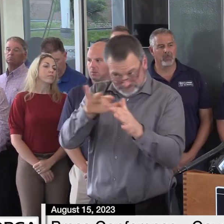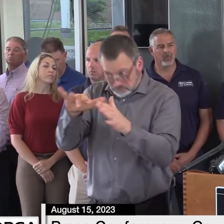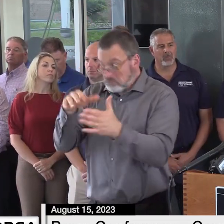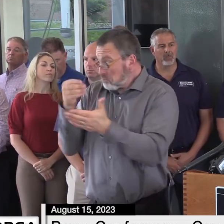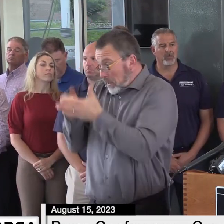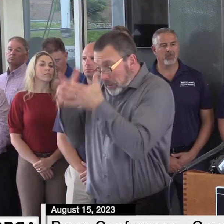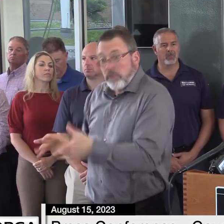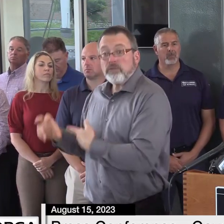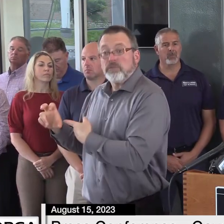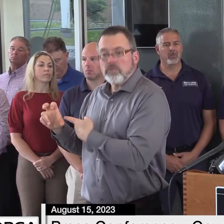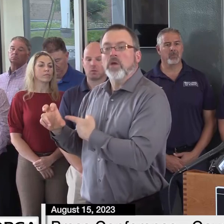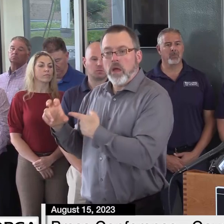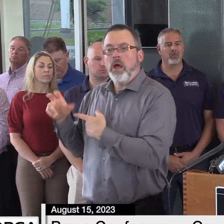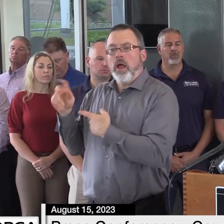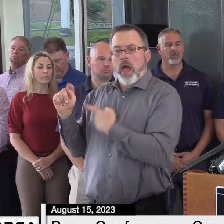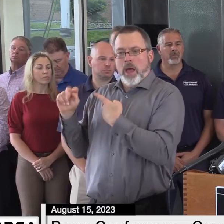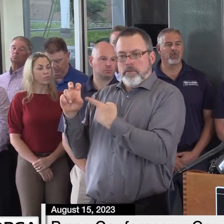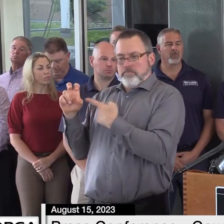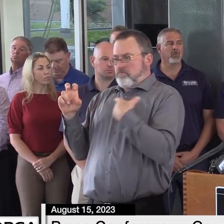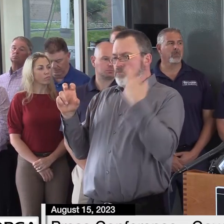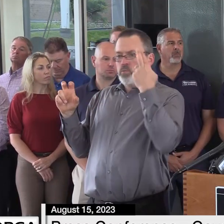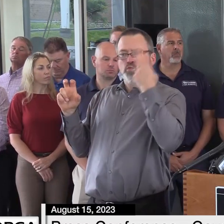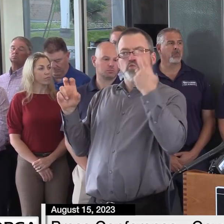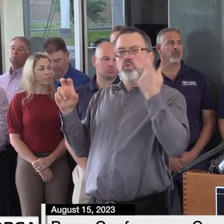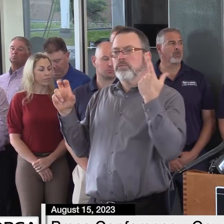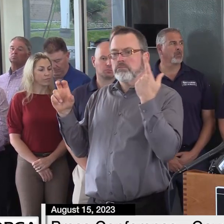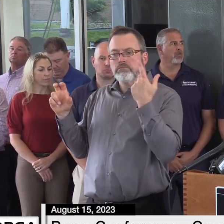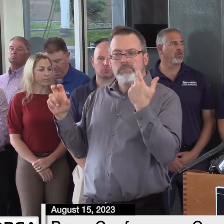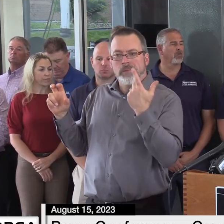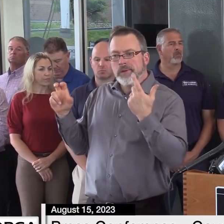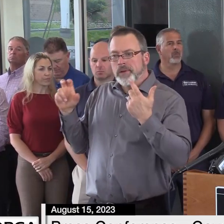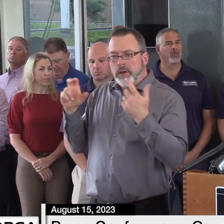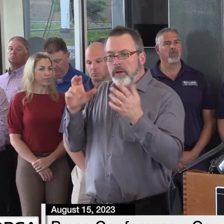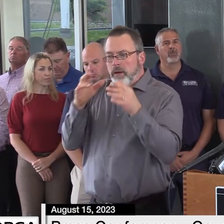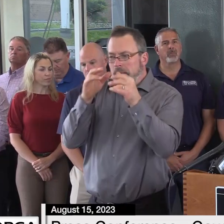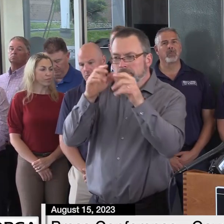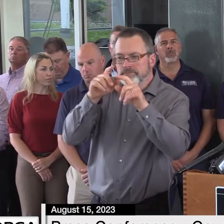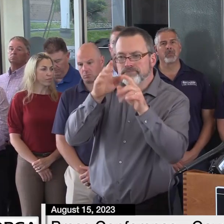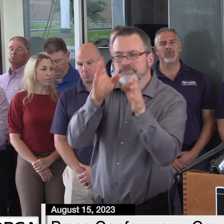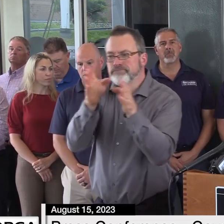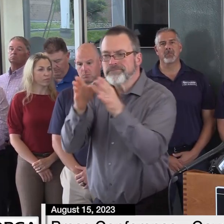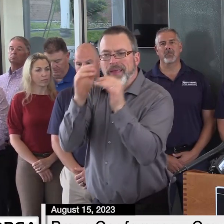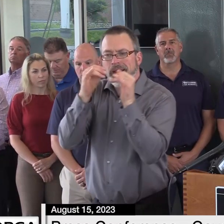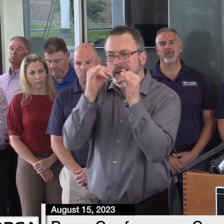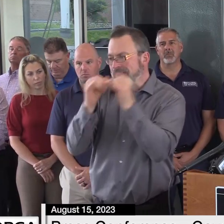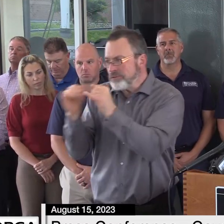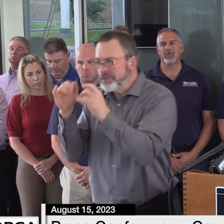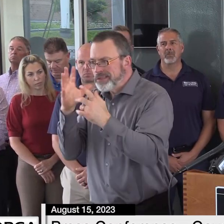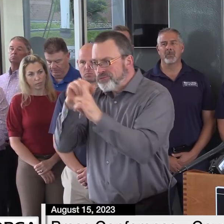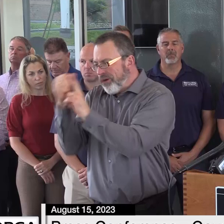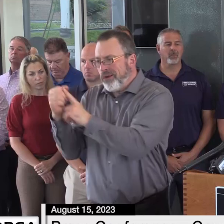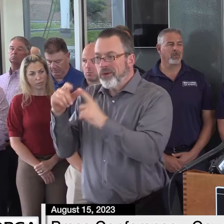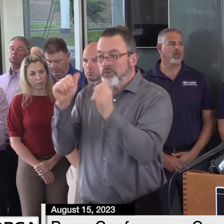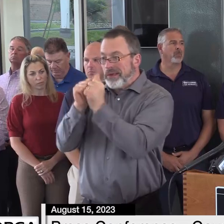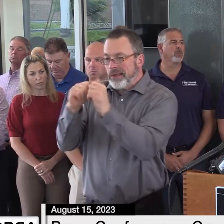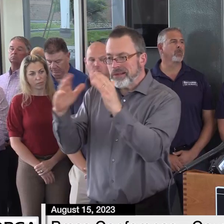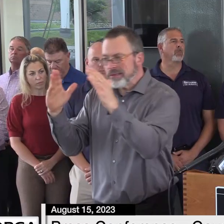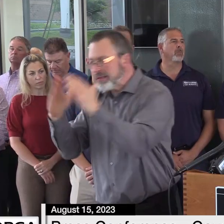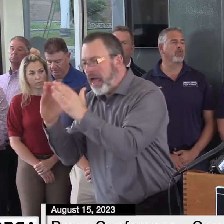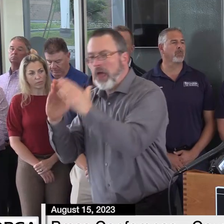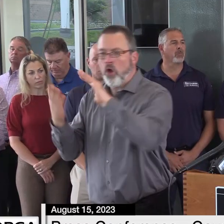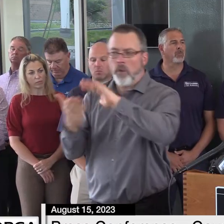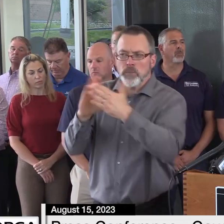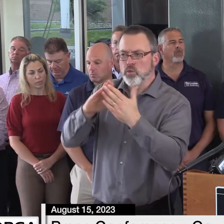sure that it is used in a way that helps other towns that might be in need with various other projects, but all